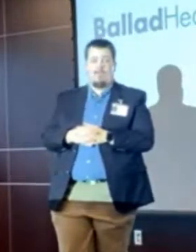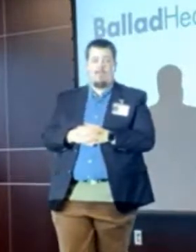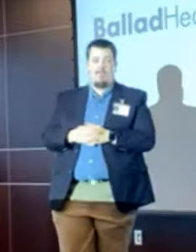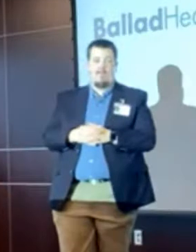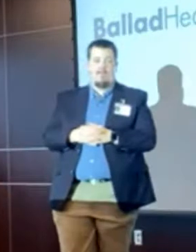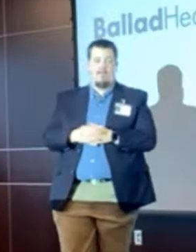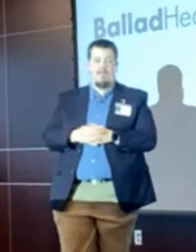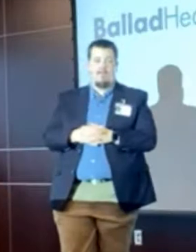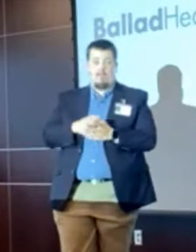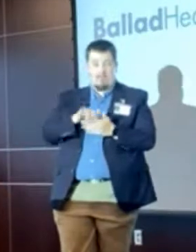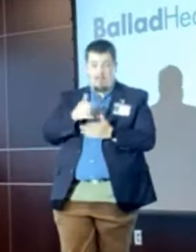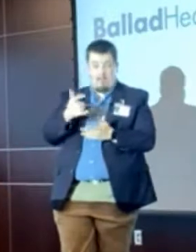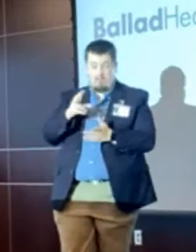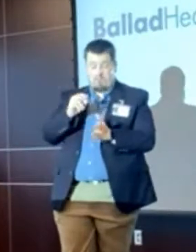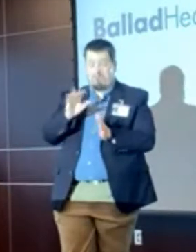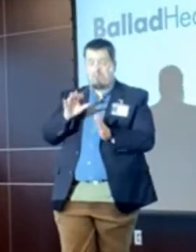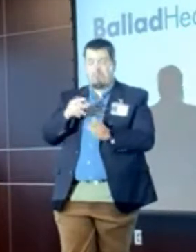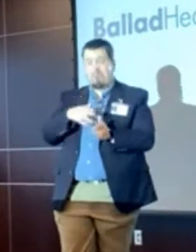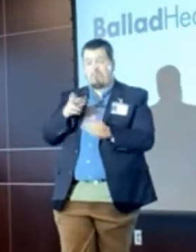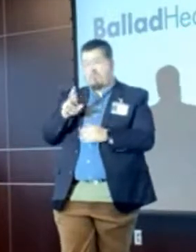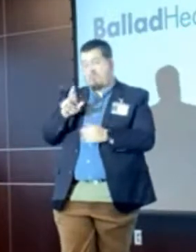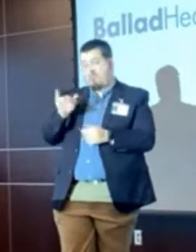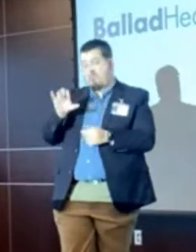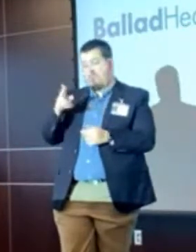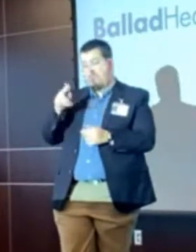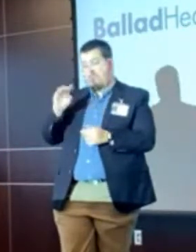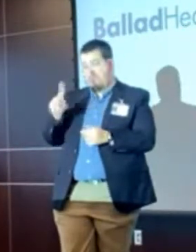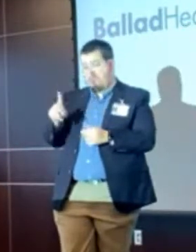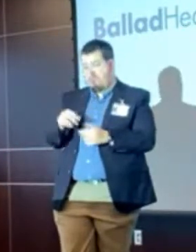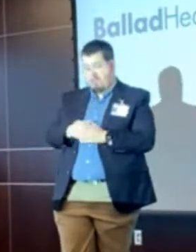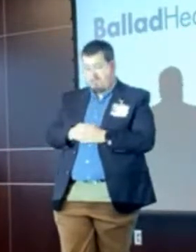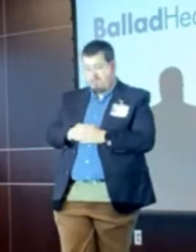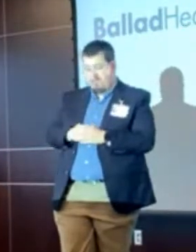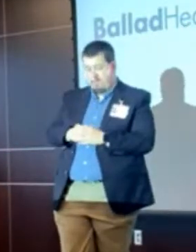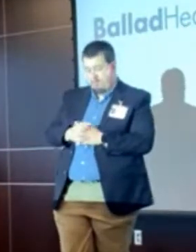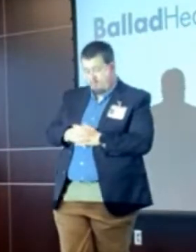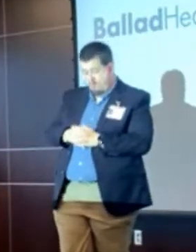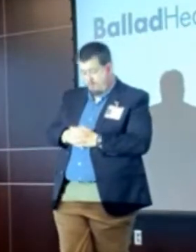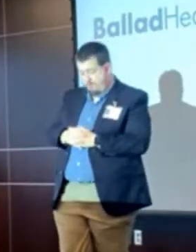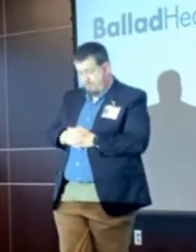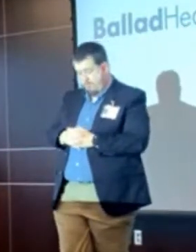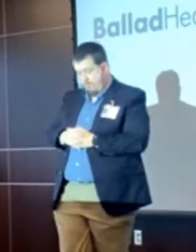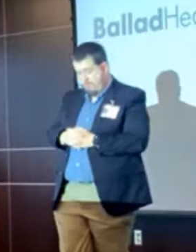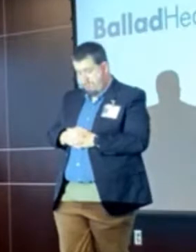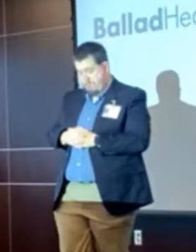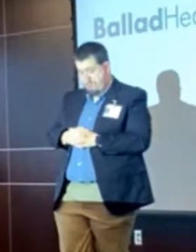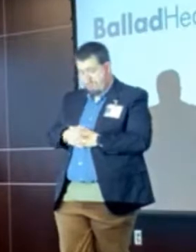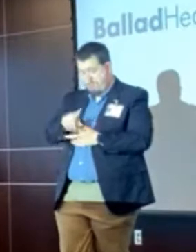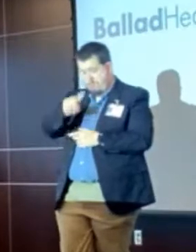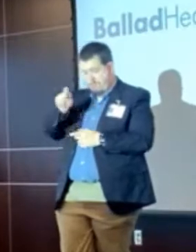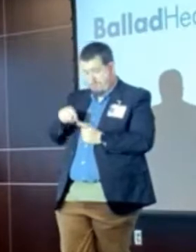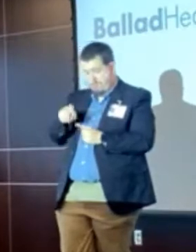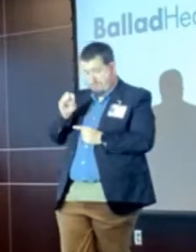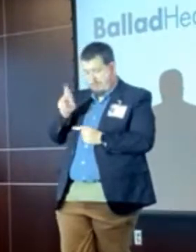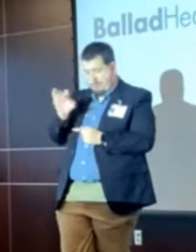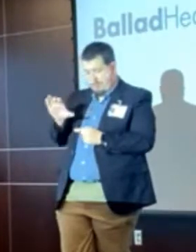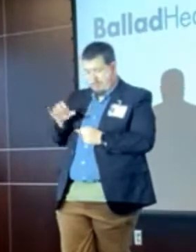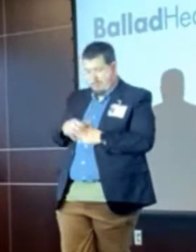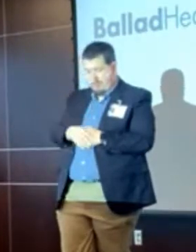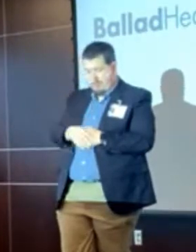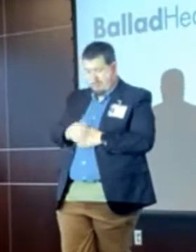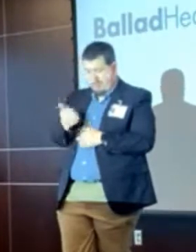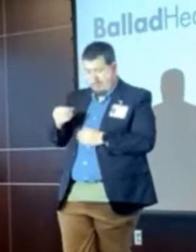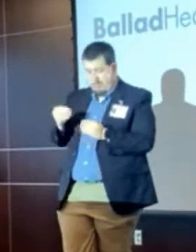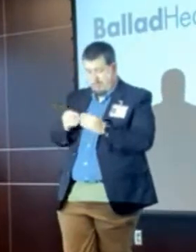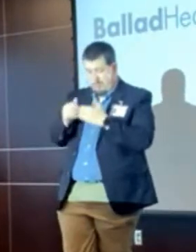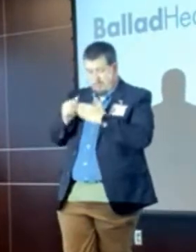I don't believe so. Okay, cool deal. Richard? Yes, just a question go to Eric. Any more